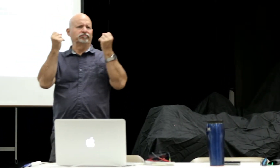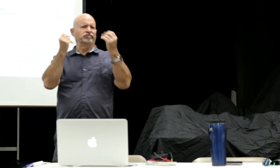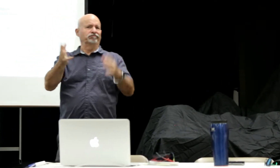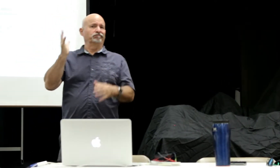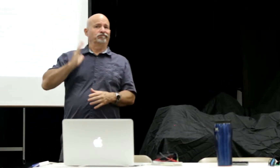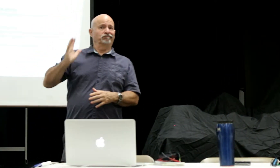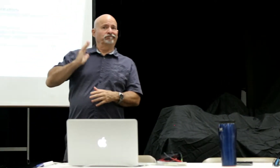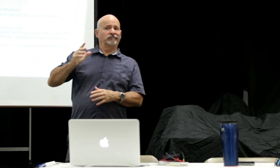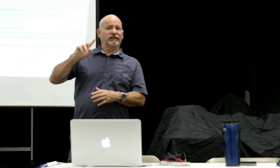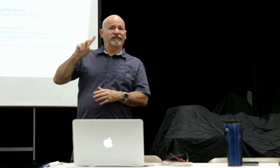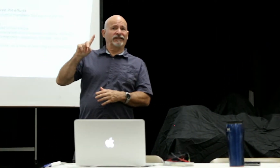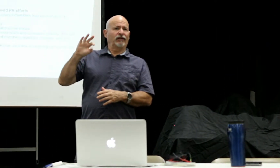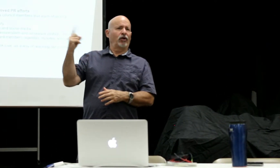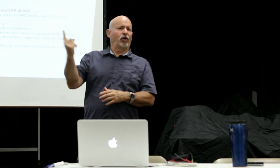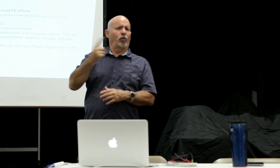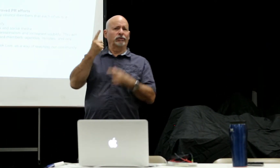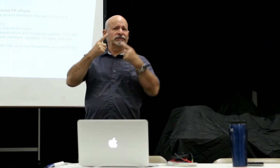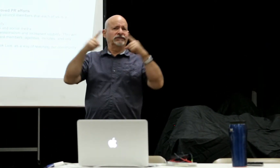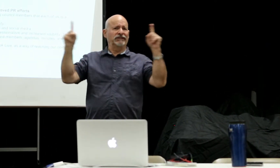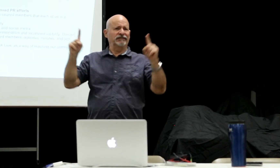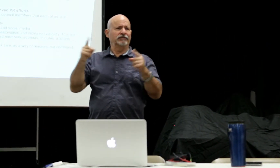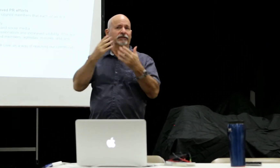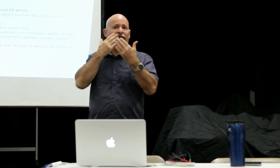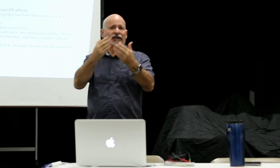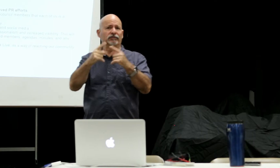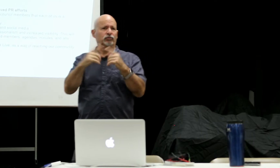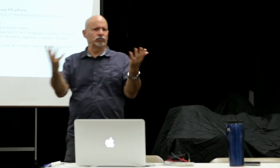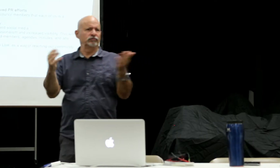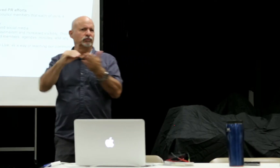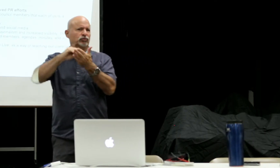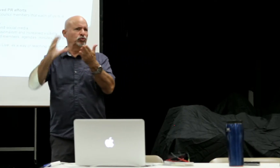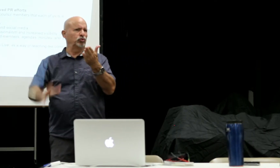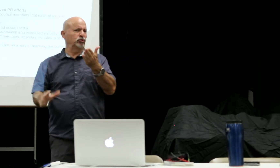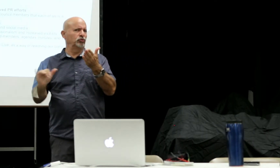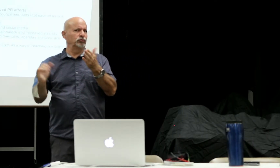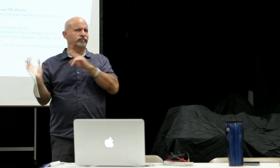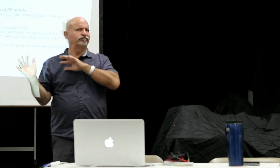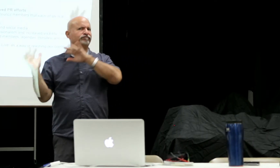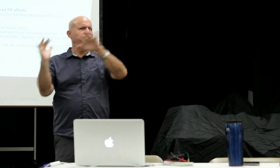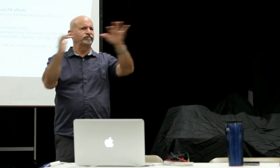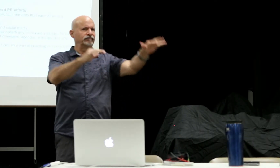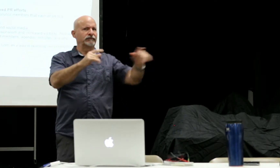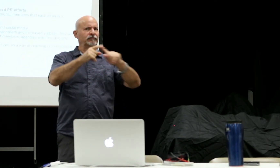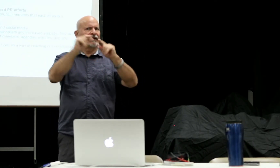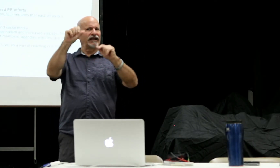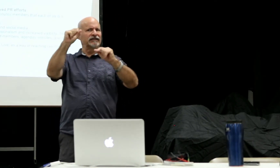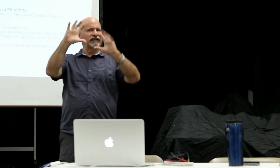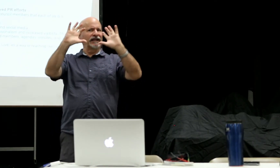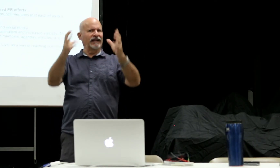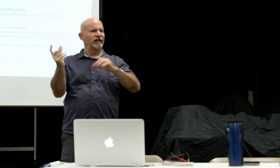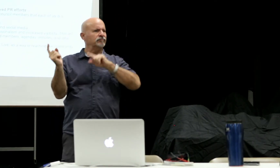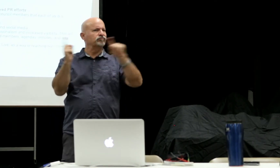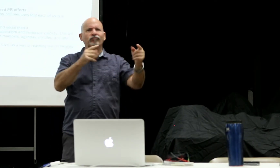One thing I wanted to mention is that BDF has always been such a successful event. And that's because we also have a large number